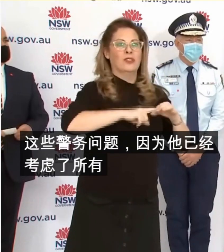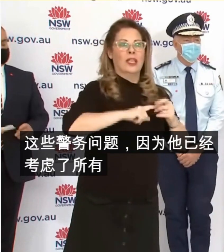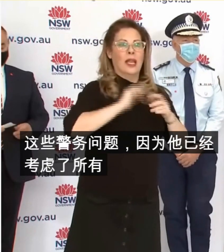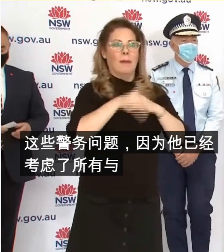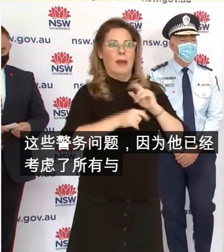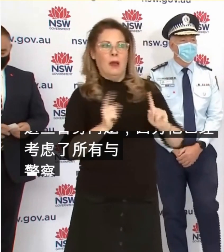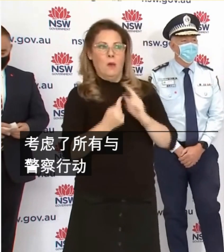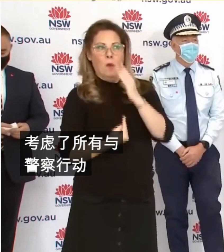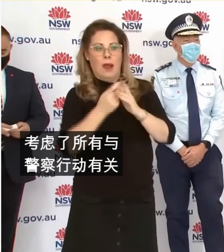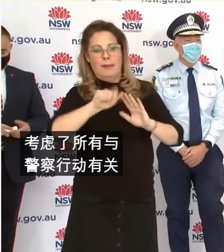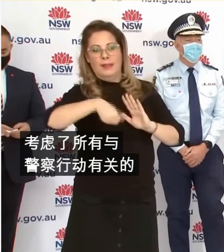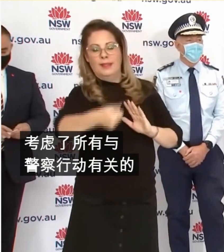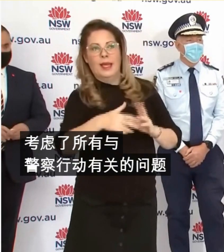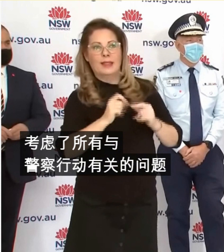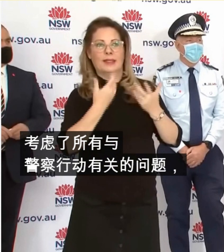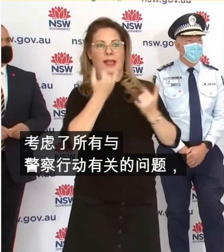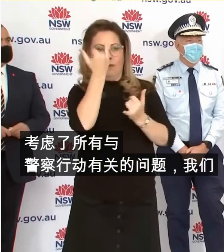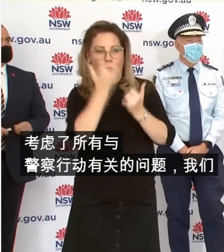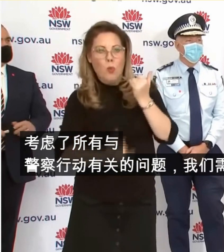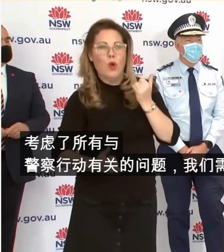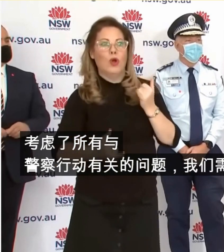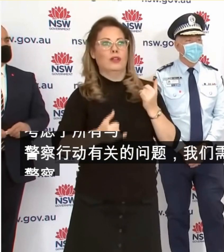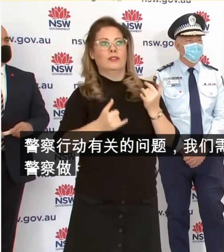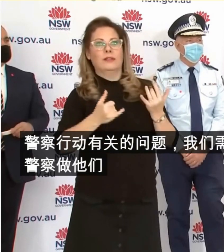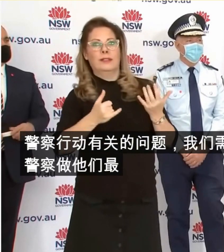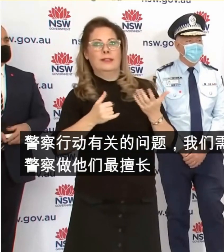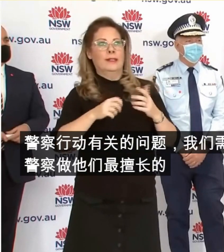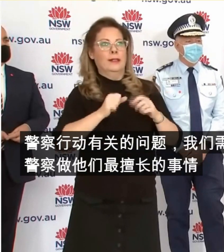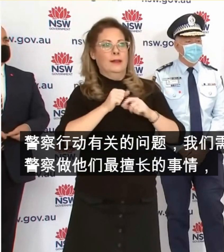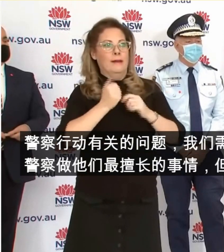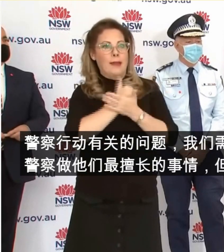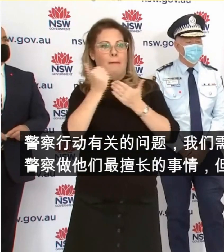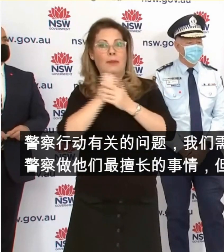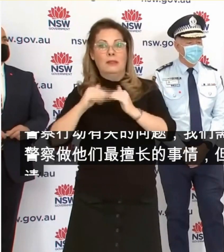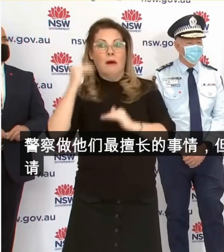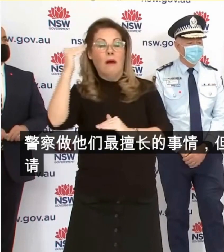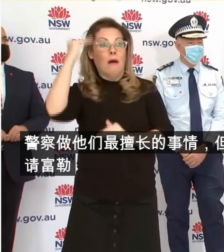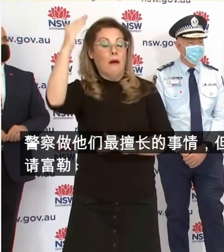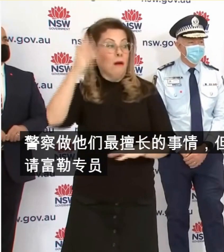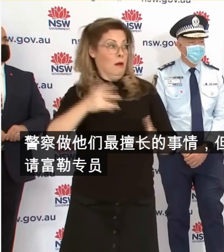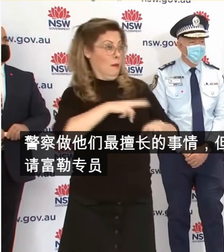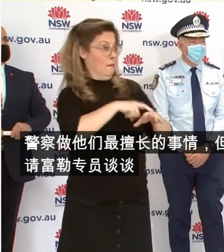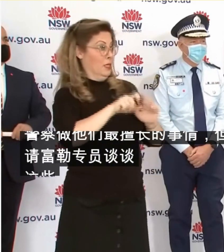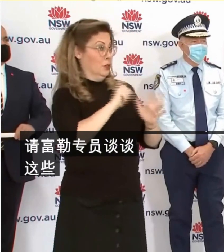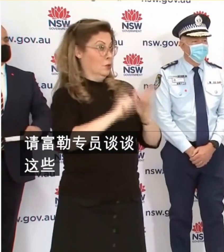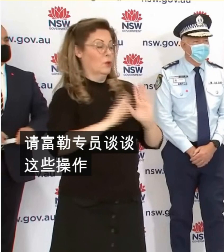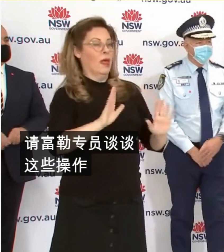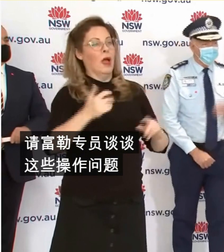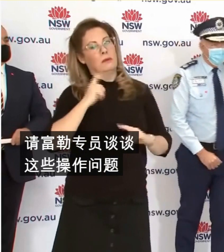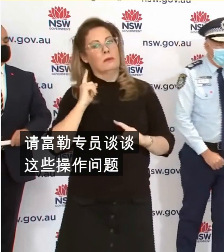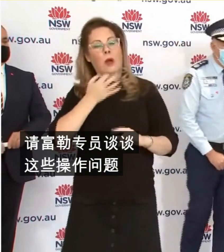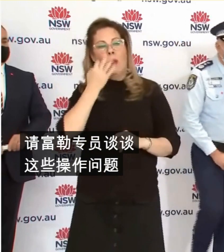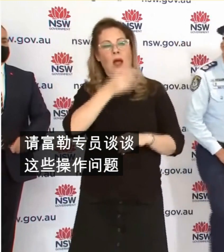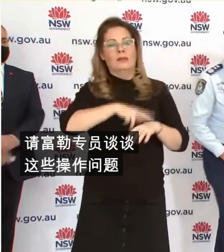them all in relation to police operations, and we need to let police do what they do best. But I will ask Commissioner Fuller to talk about